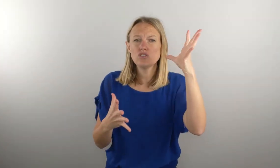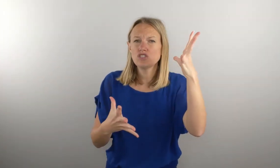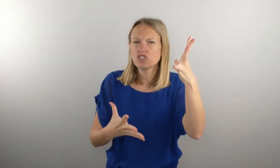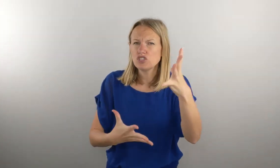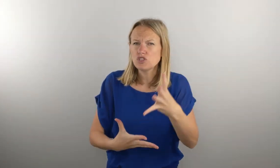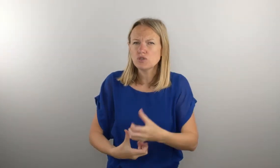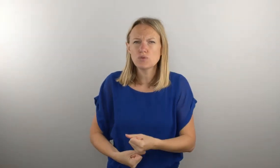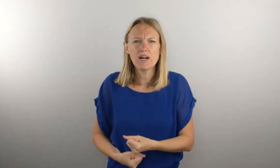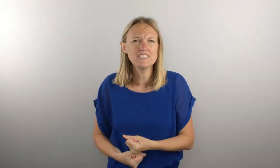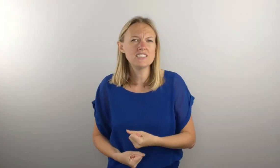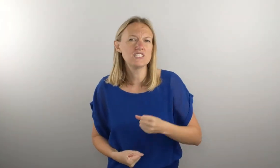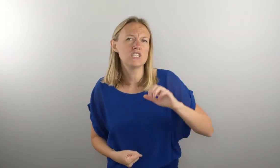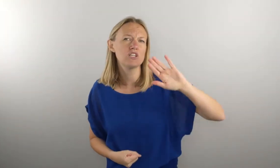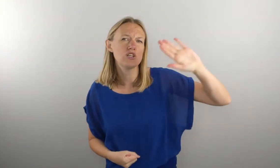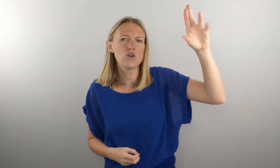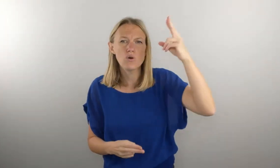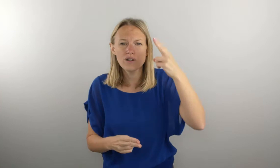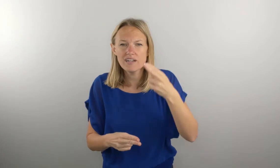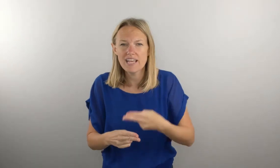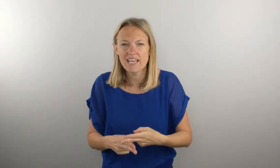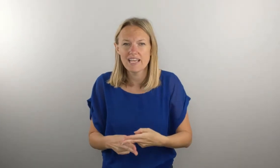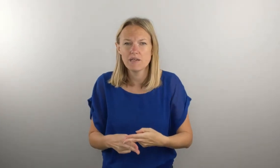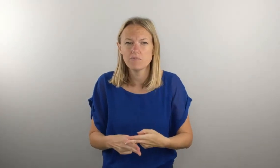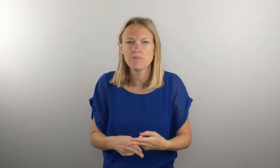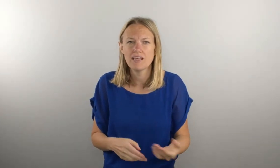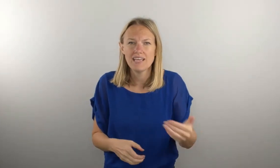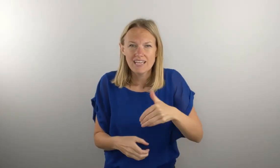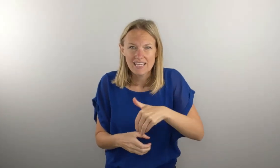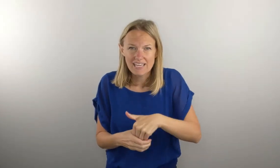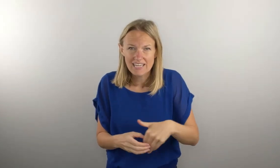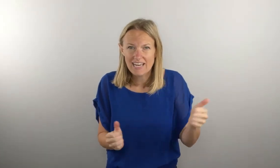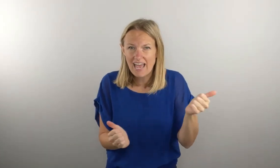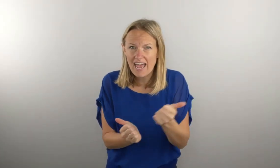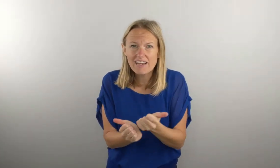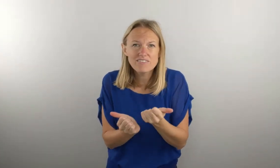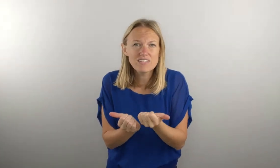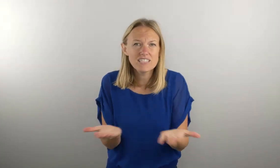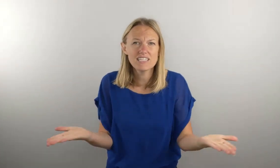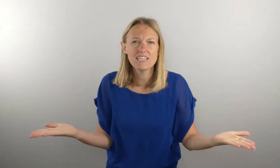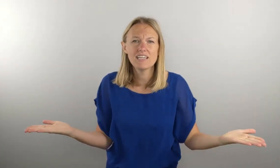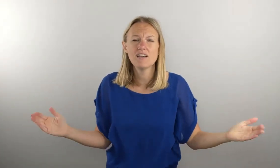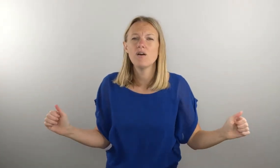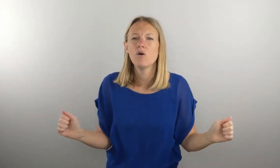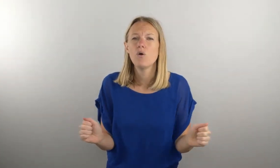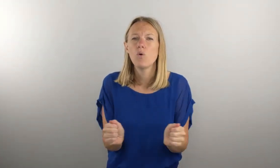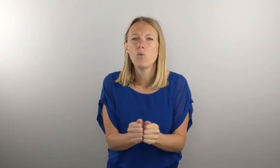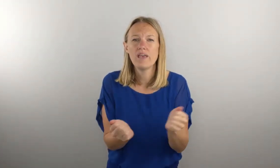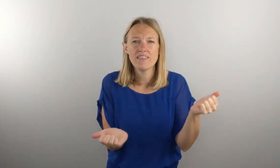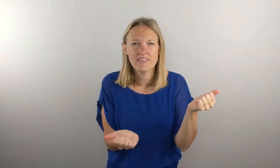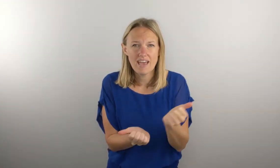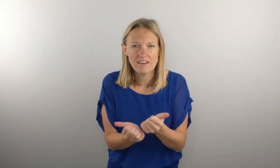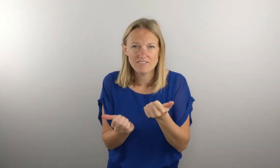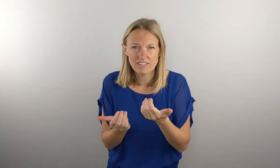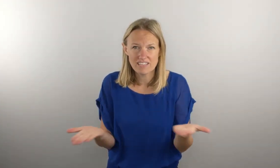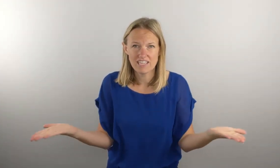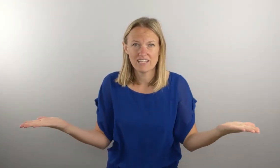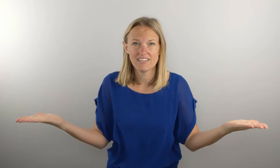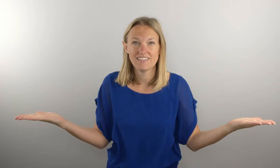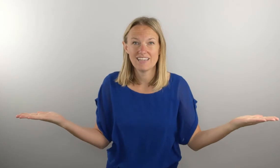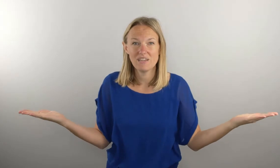to trust your name in everything, with everything. Okay, one